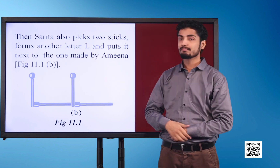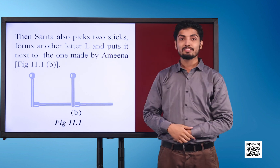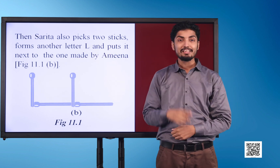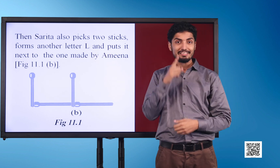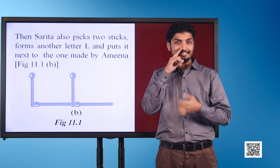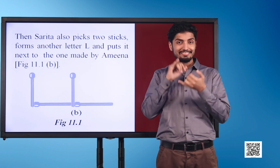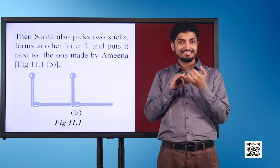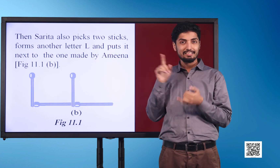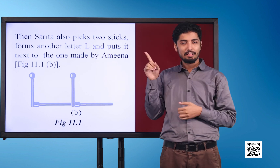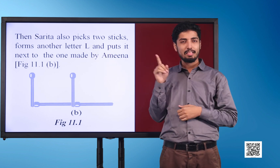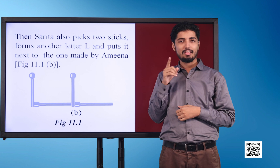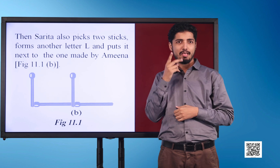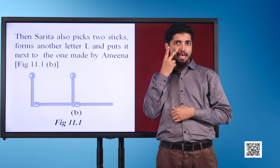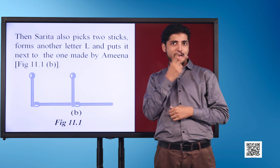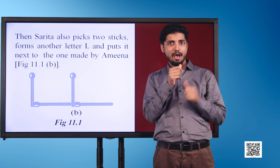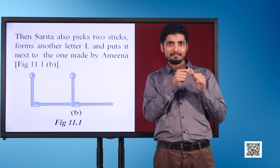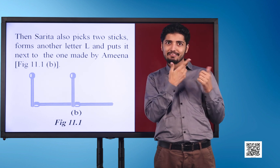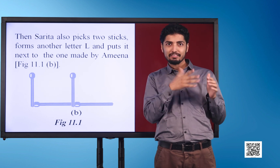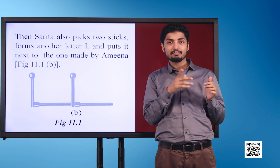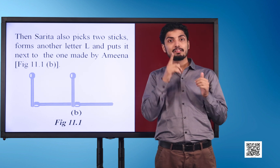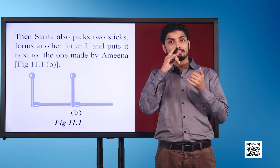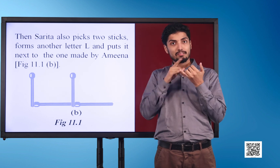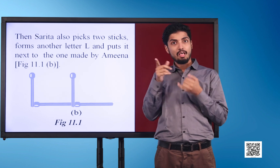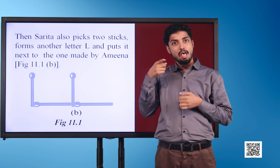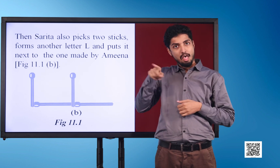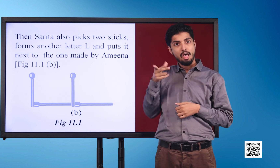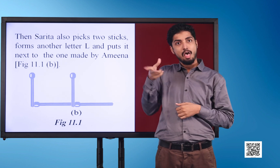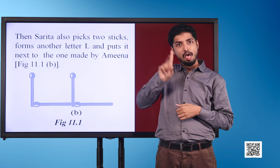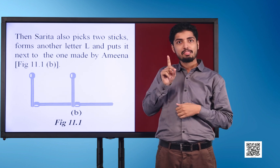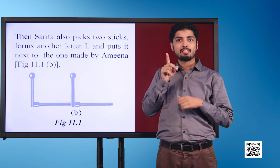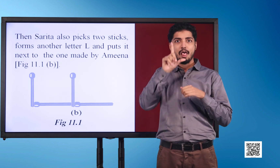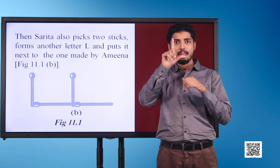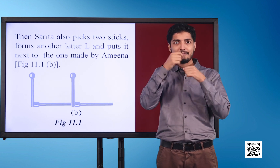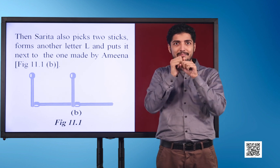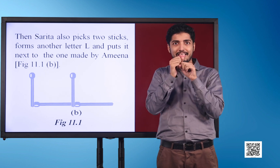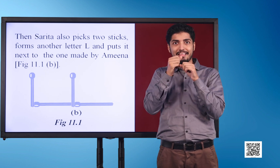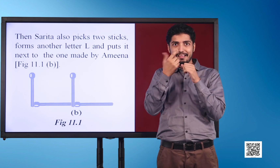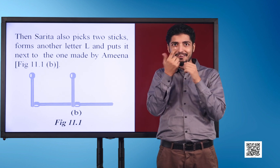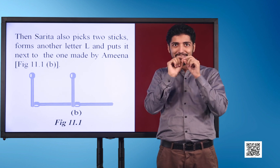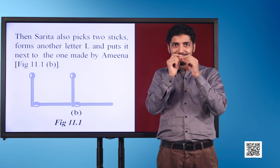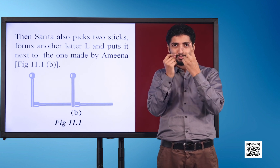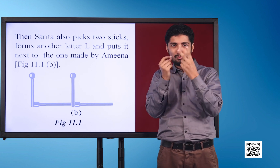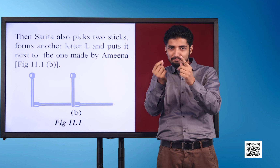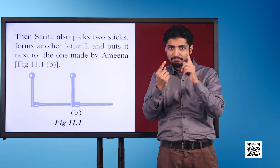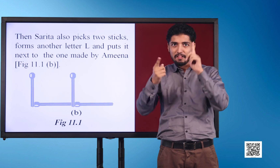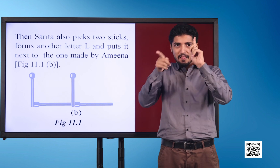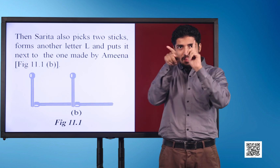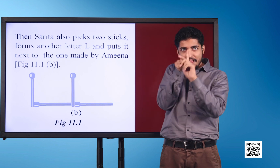222. Then, Sarita also picks two sticks, forms another letter L, and puts it next to the one made